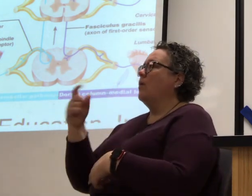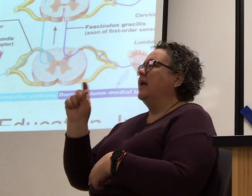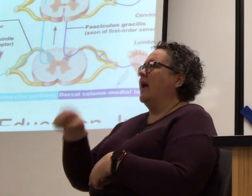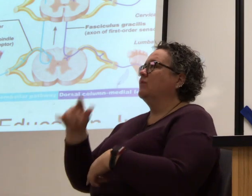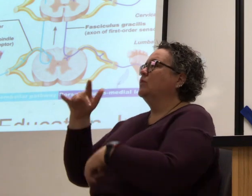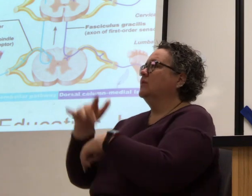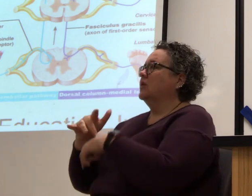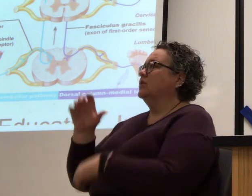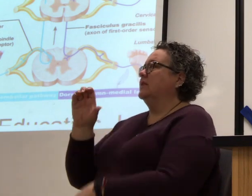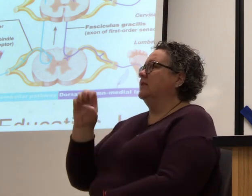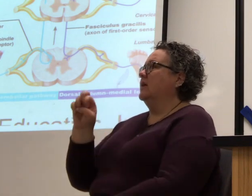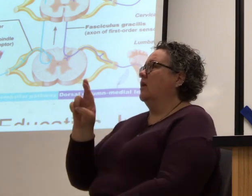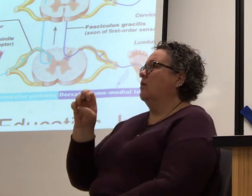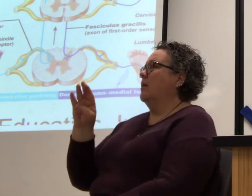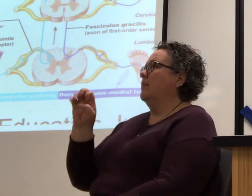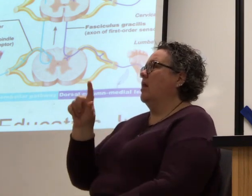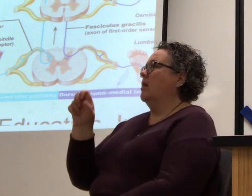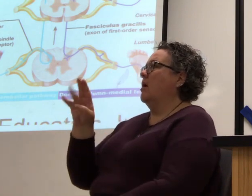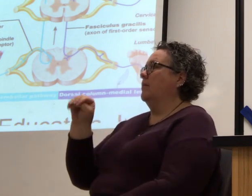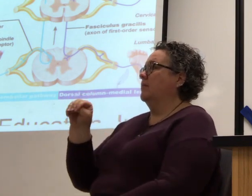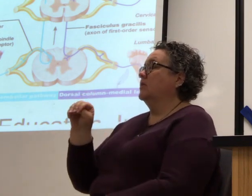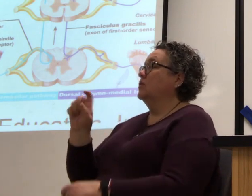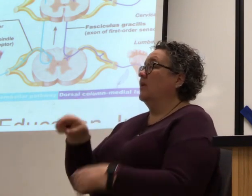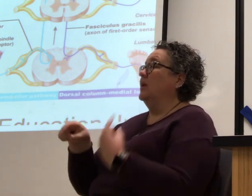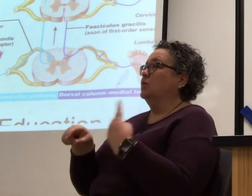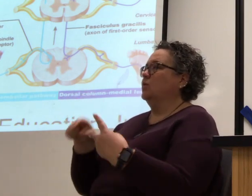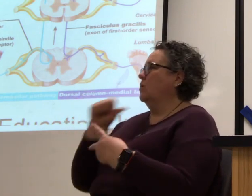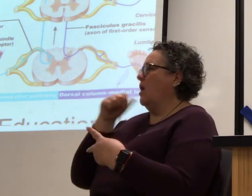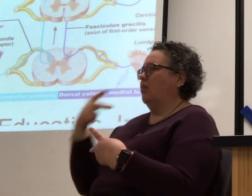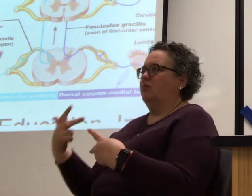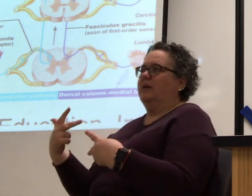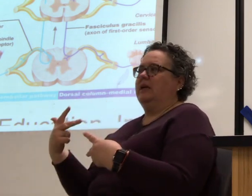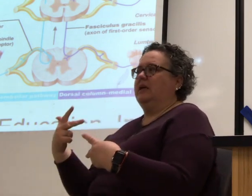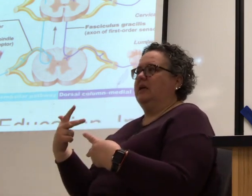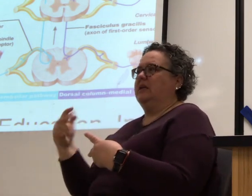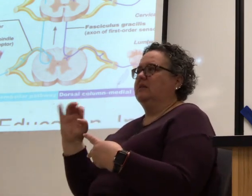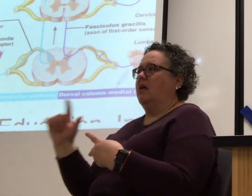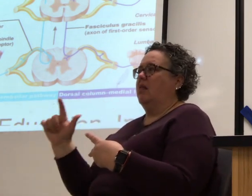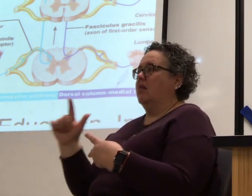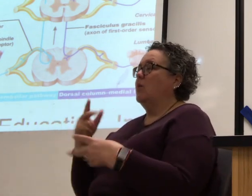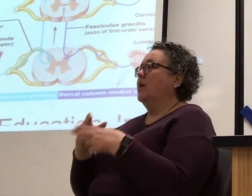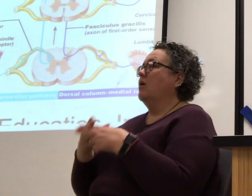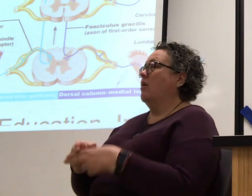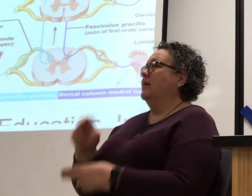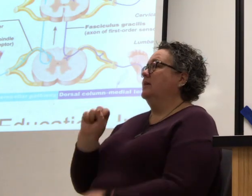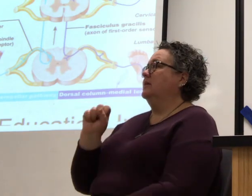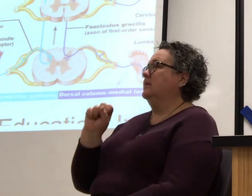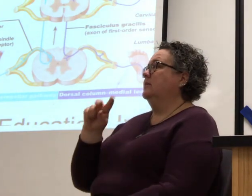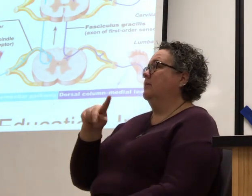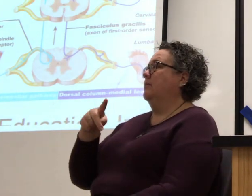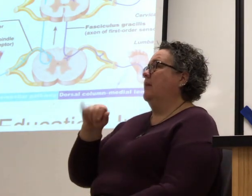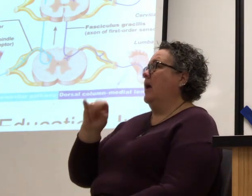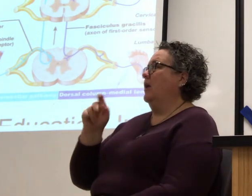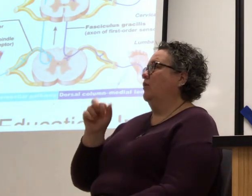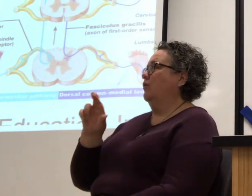the cerebrum. So you only need 2 cells, not 3 cells. They call these the spinal cerebellar pathways.